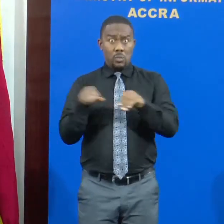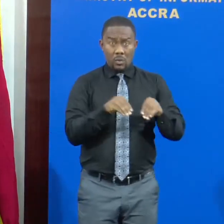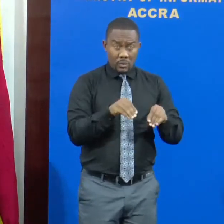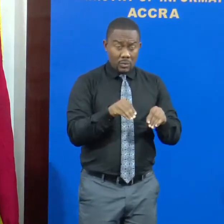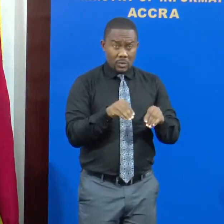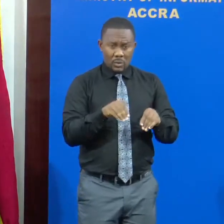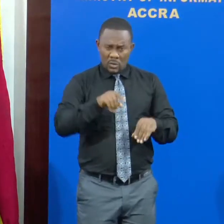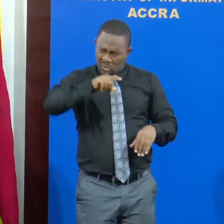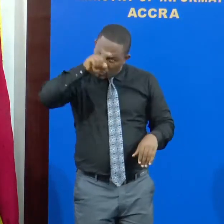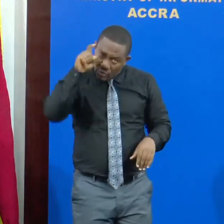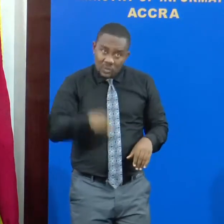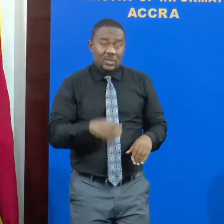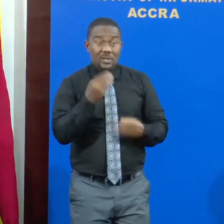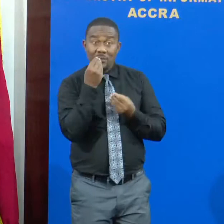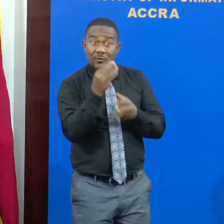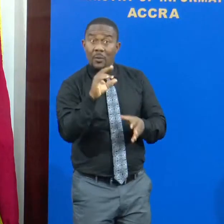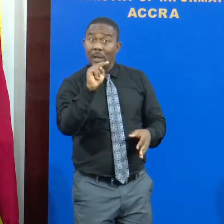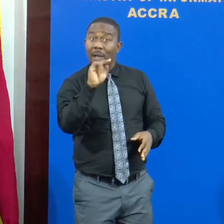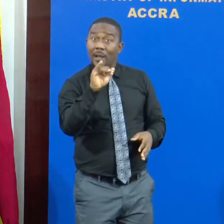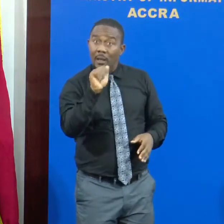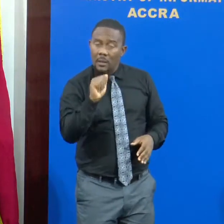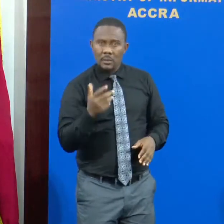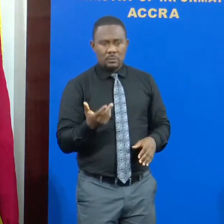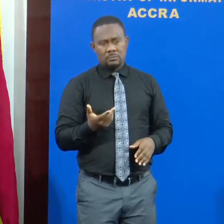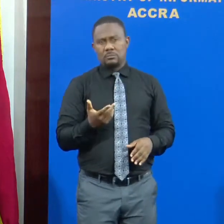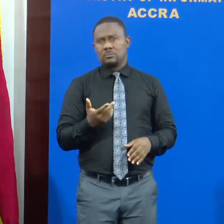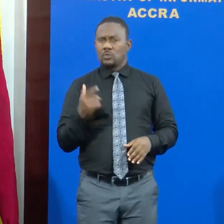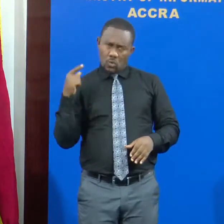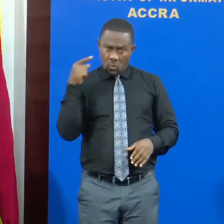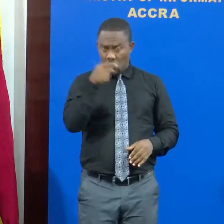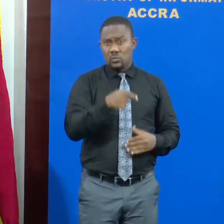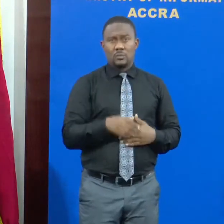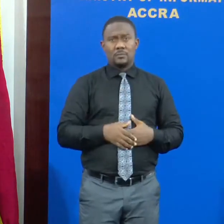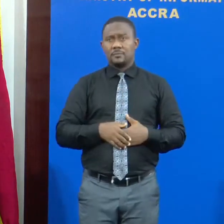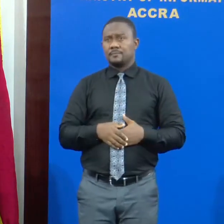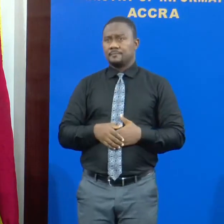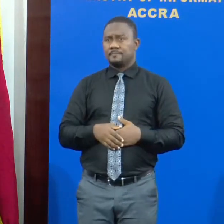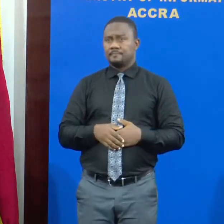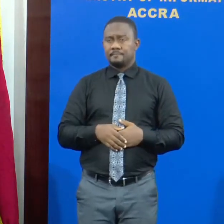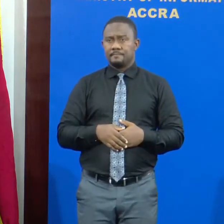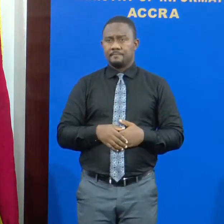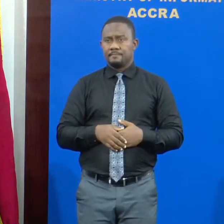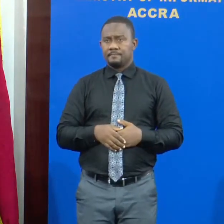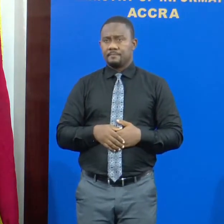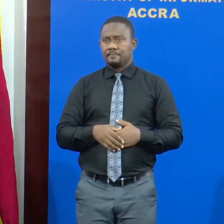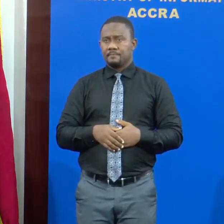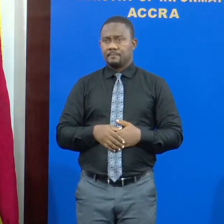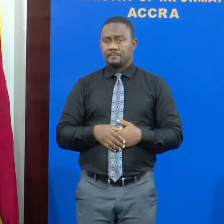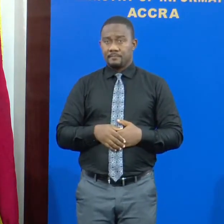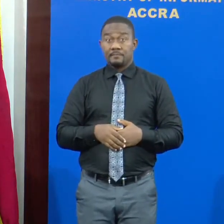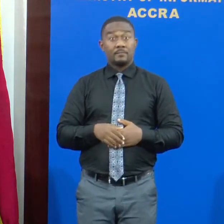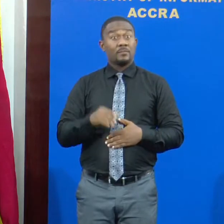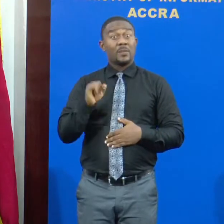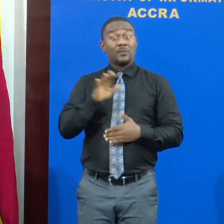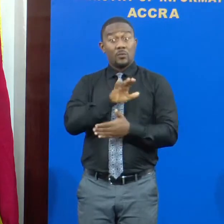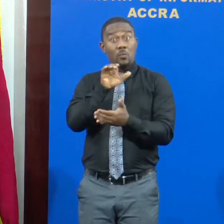of a change in your residential and digital address. If you become a missus, if you drop your father's name,